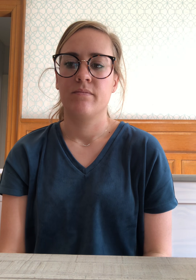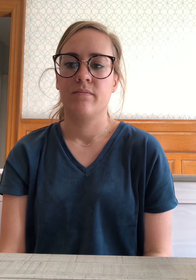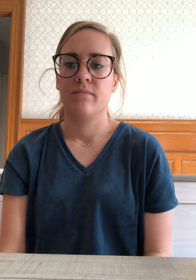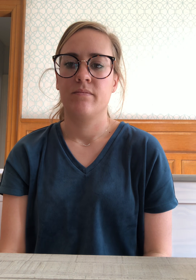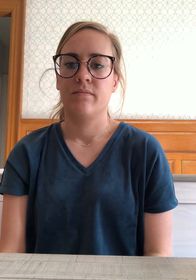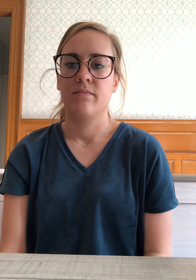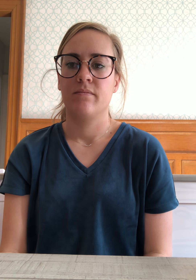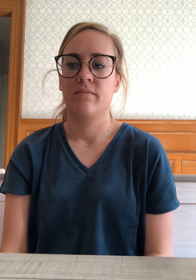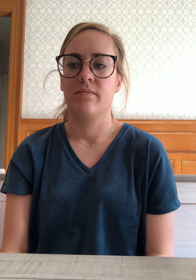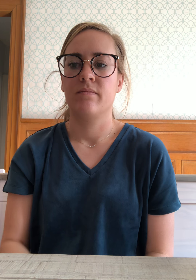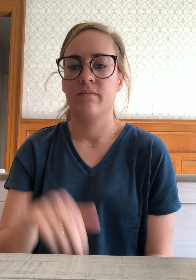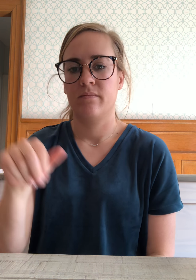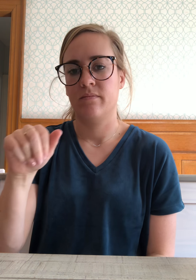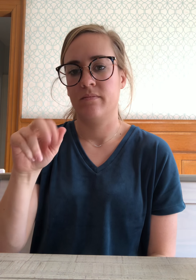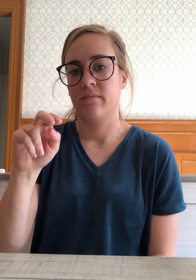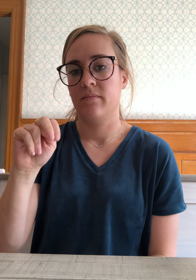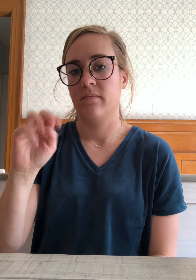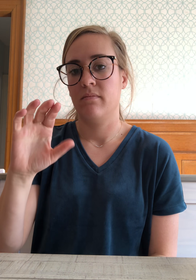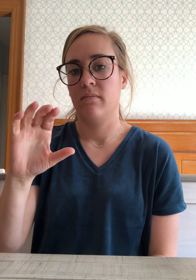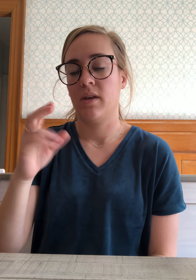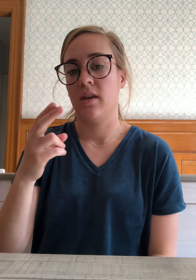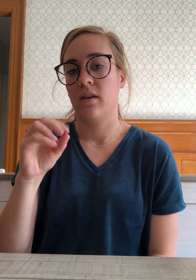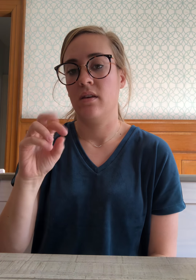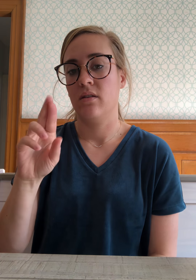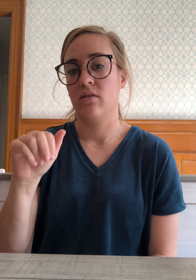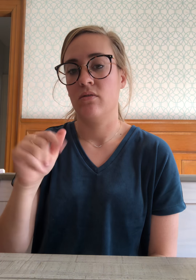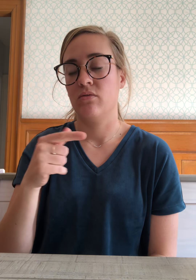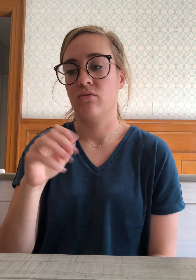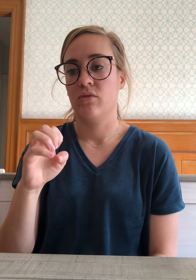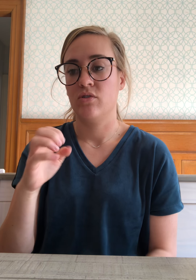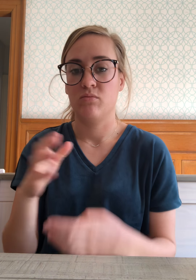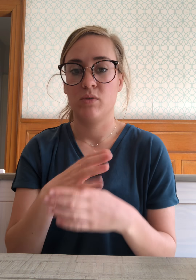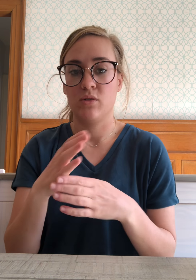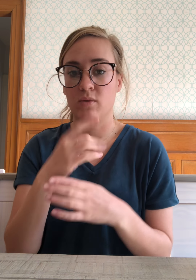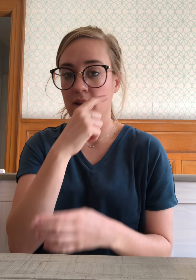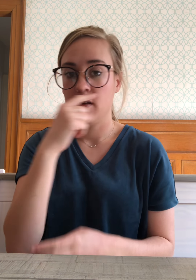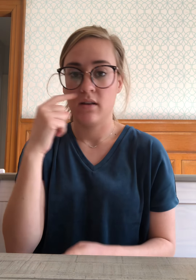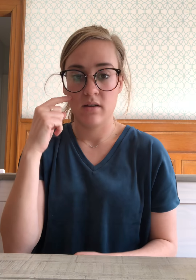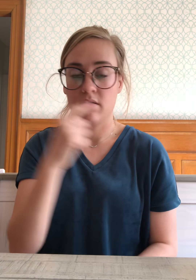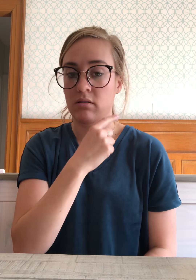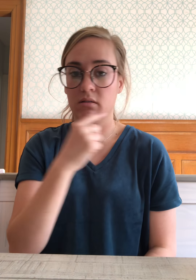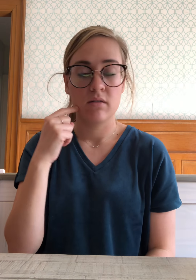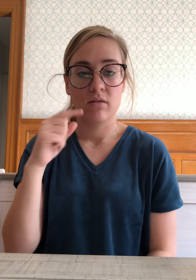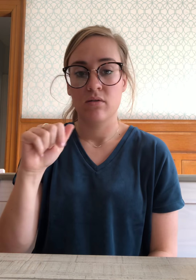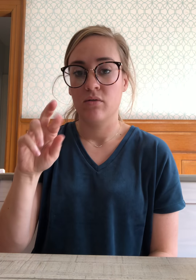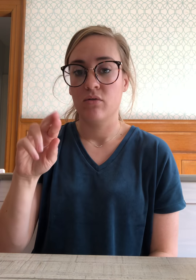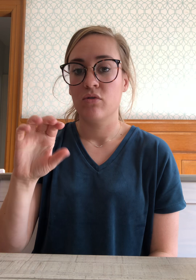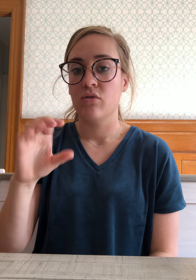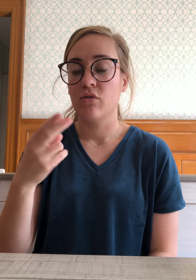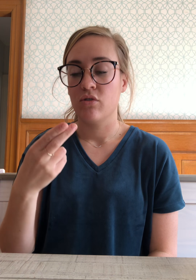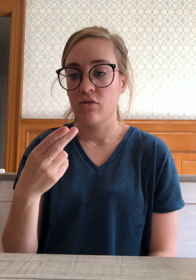Anchorage between arches, intraoral anchorage, elastics used all the time in